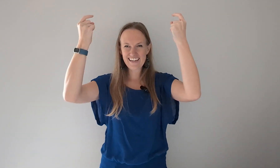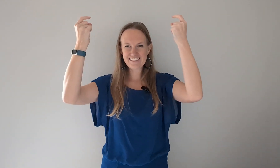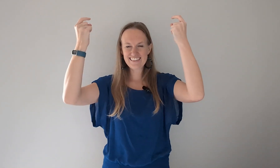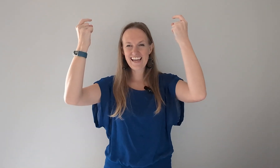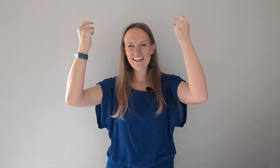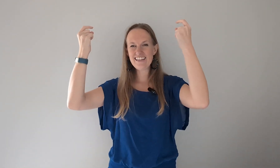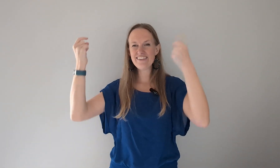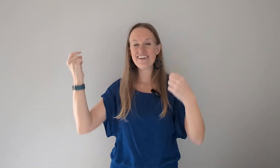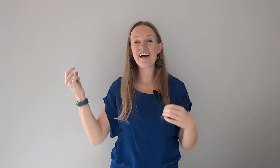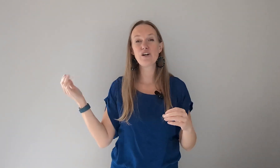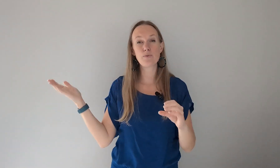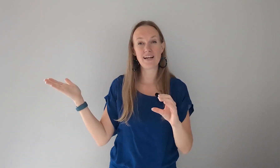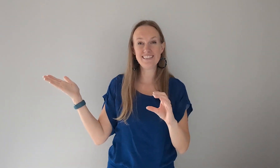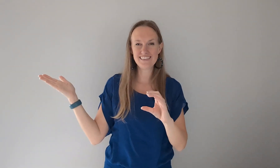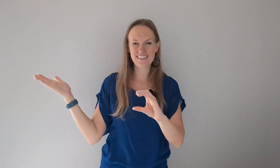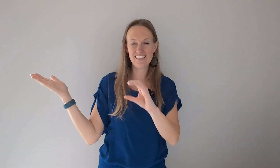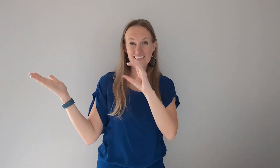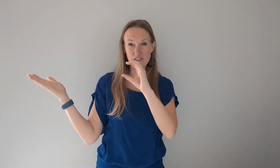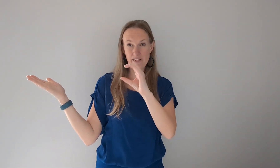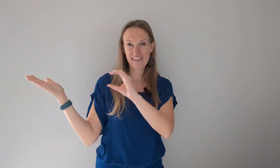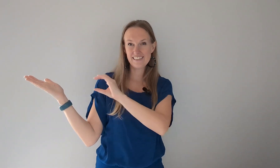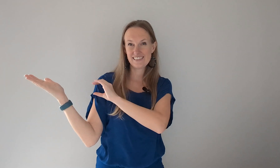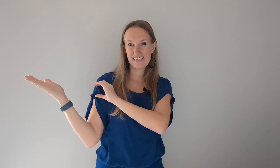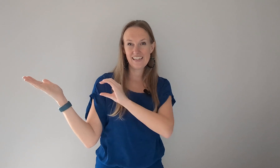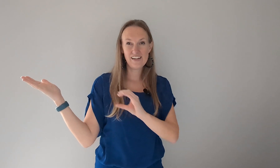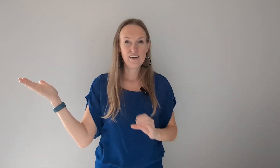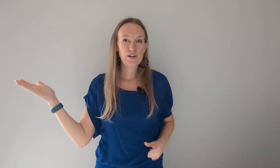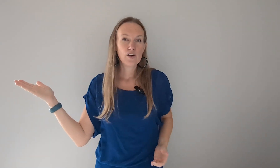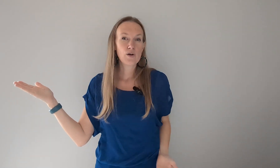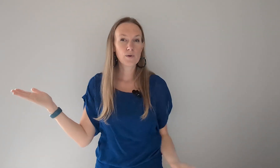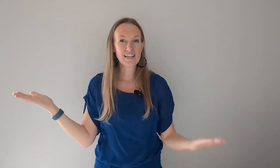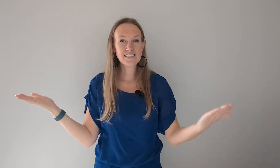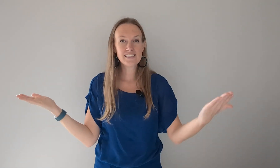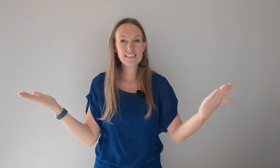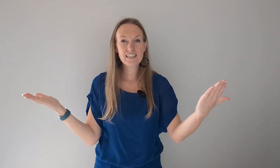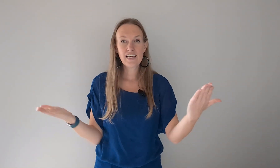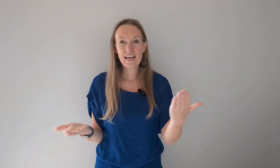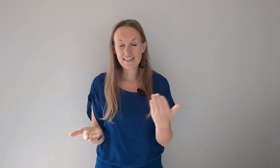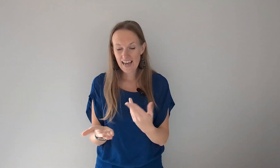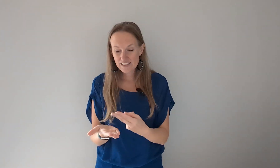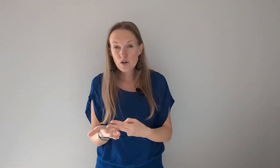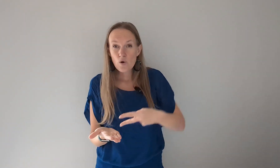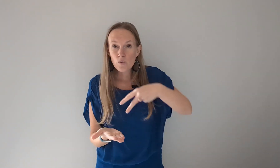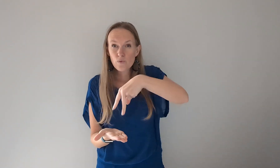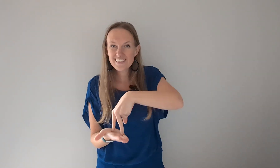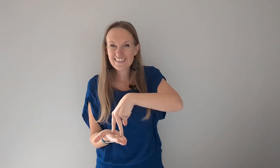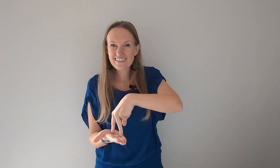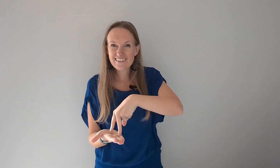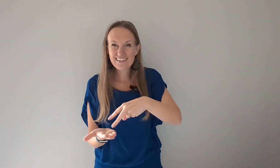Hallelujah. Sing hallelujah. Christ. So you're making a C. Christ. And then has risen.